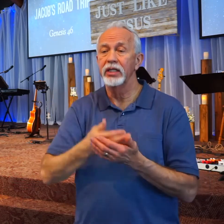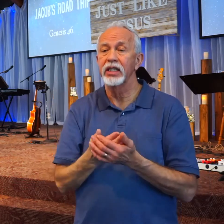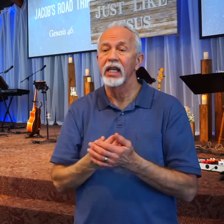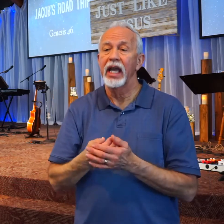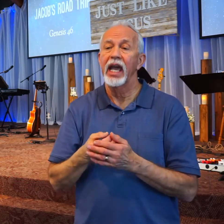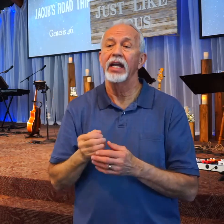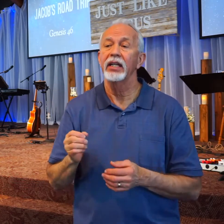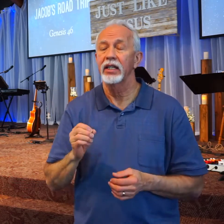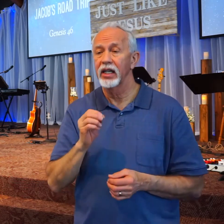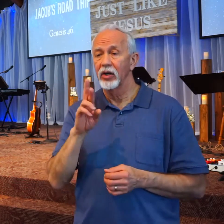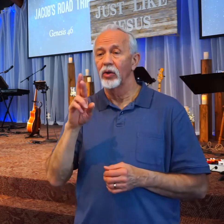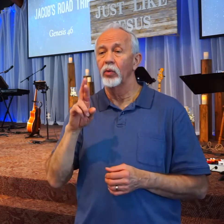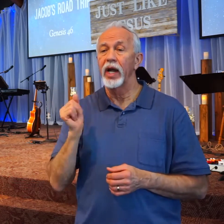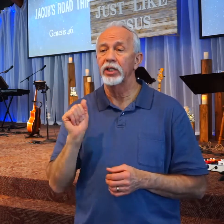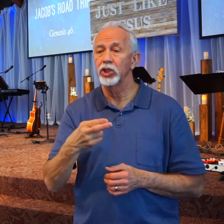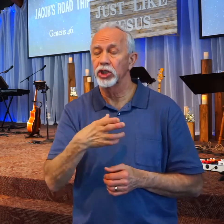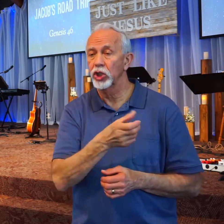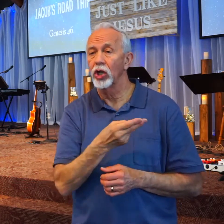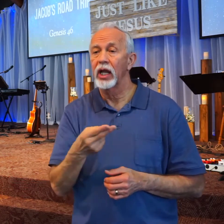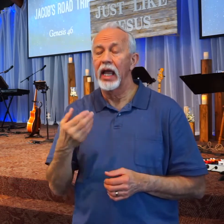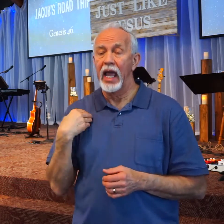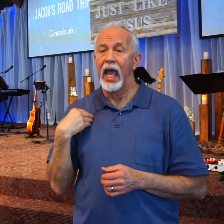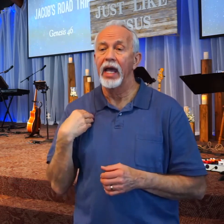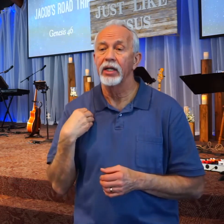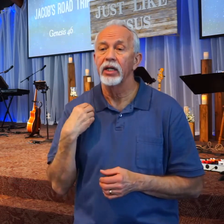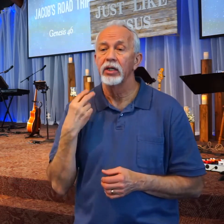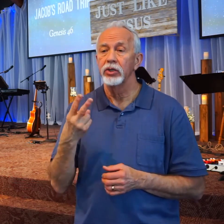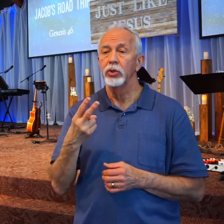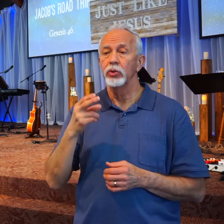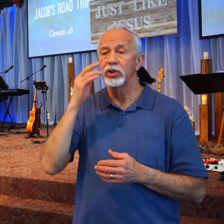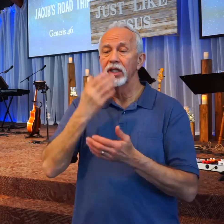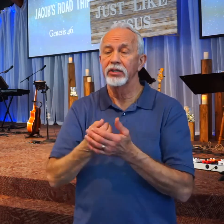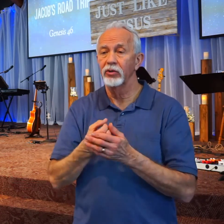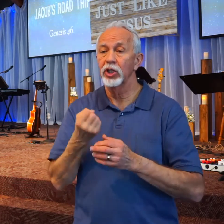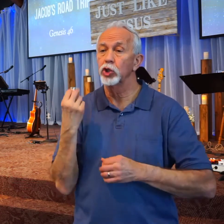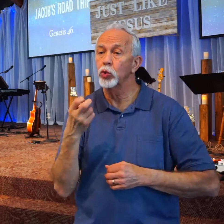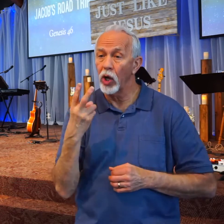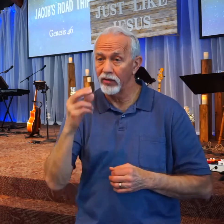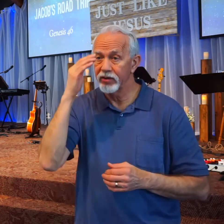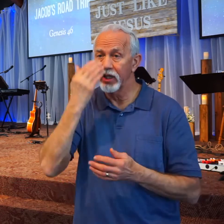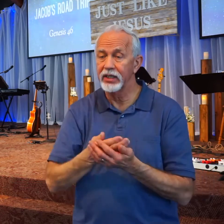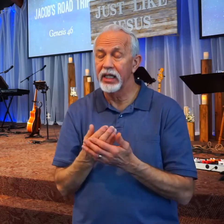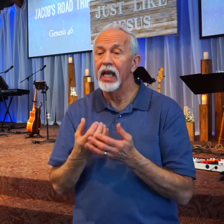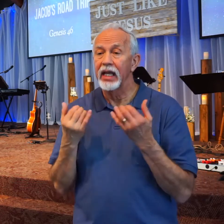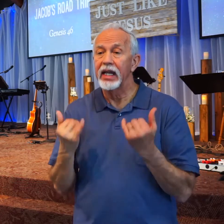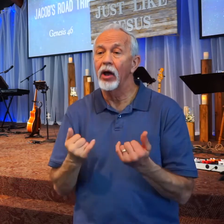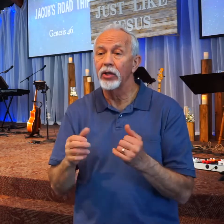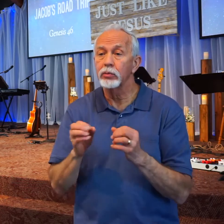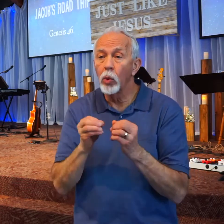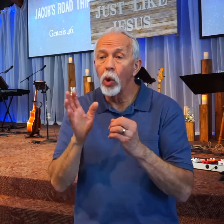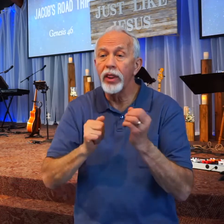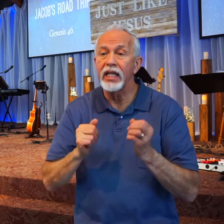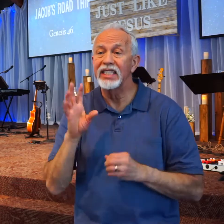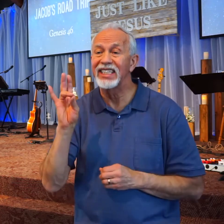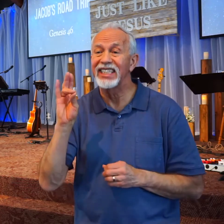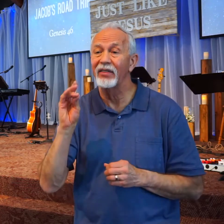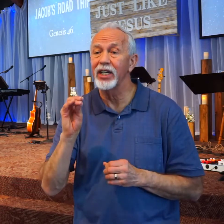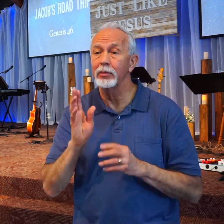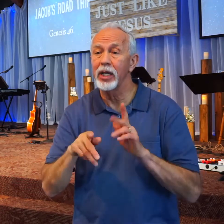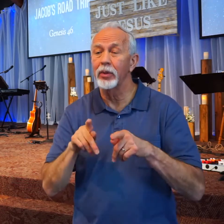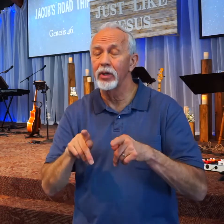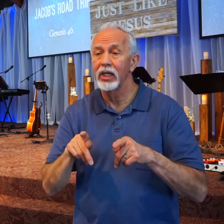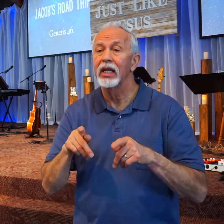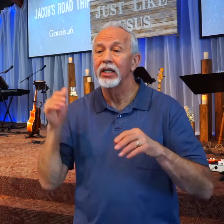sons. And then finally Rachel had two sons for a total of 12. And now there are more than 70 people that make